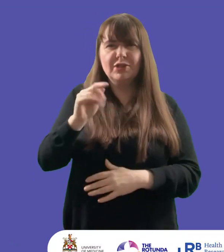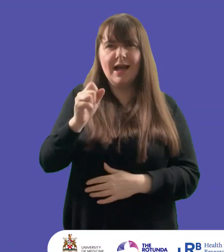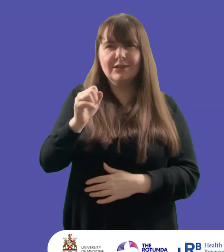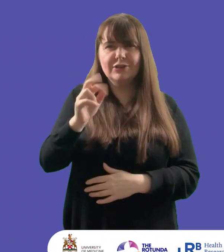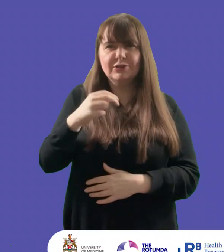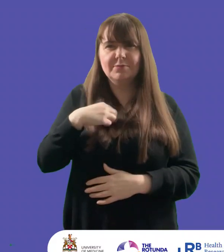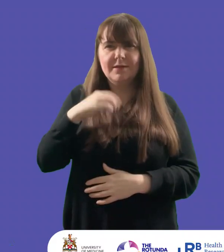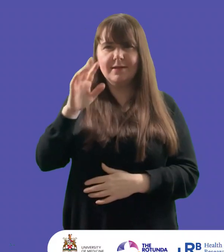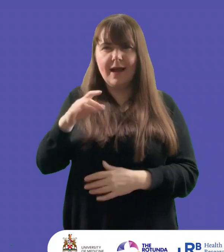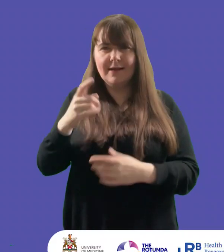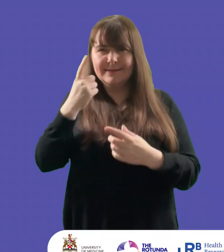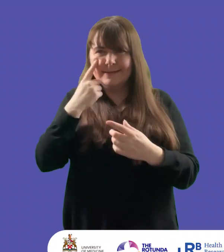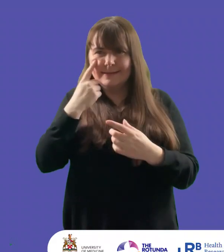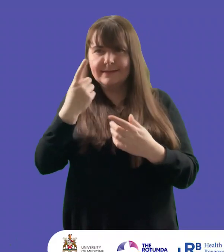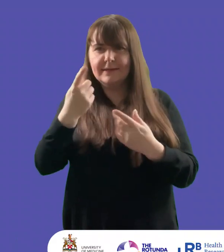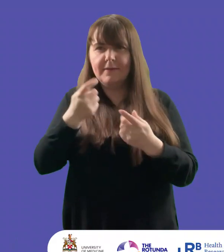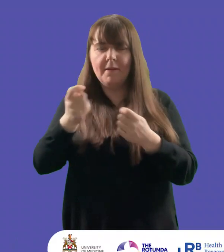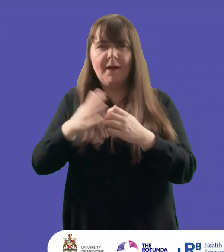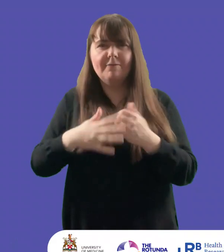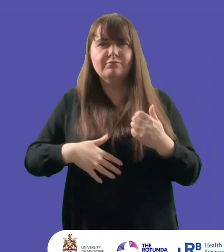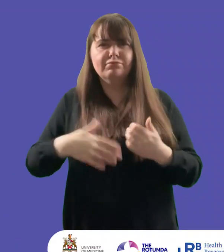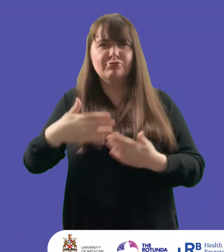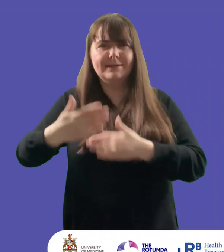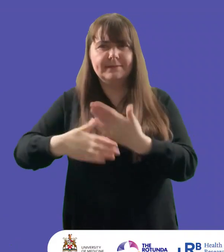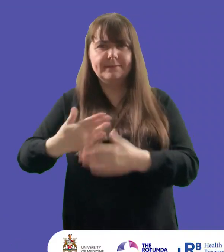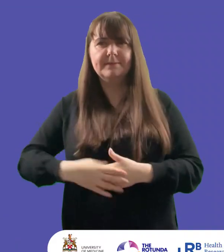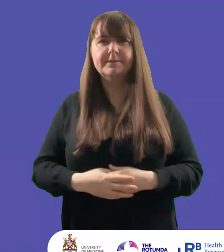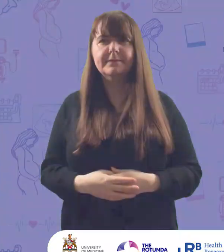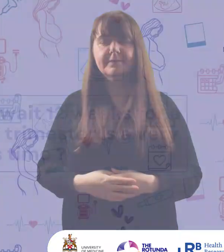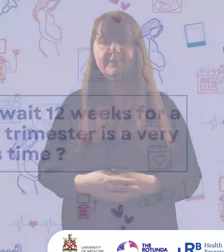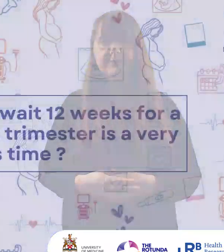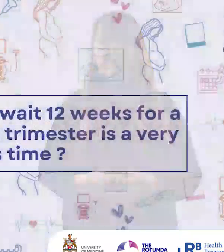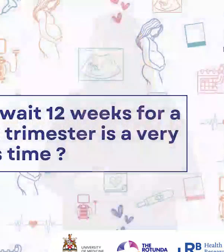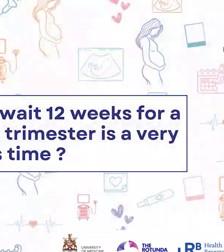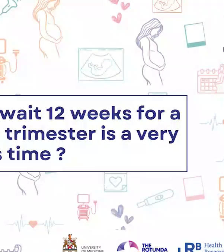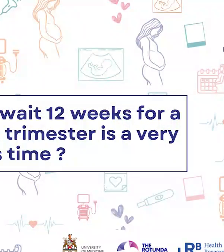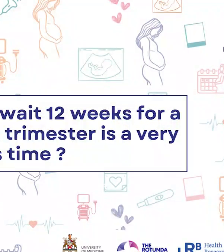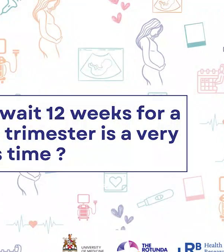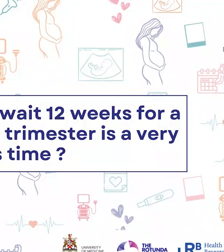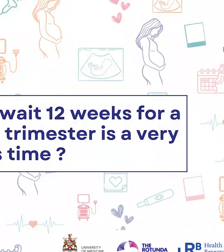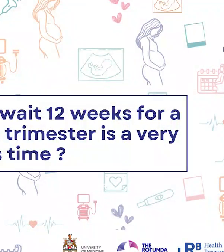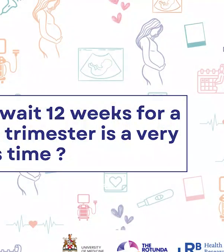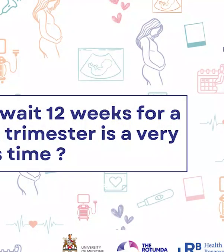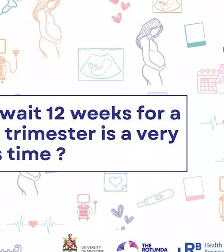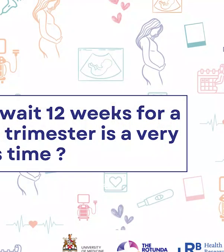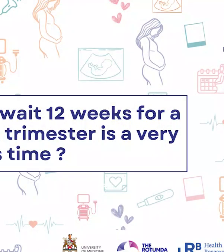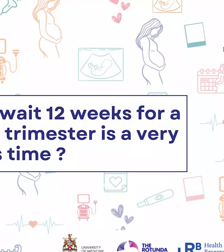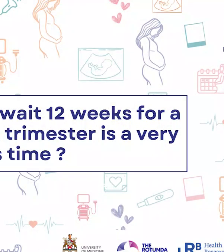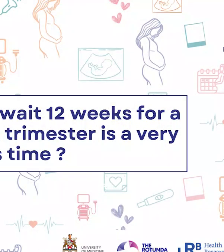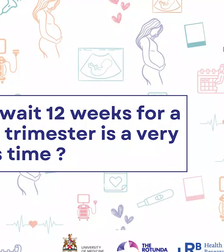weeks gestation, as this can have implications for the management of the pregnancy going forward.